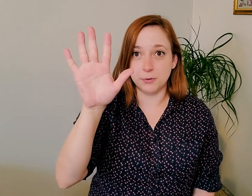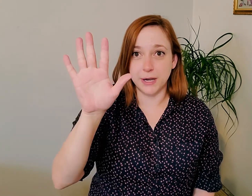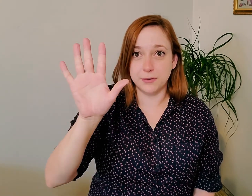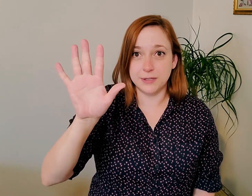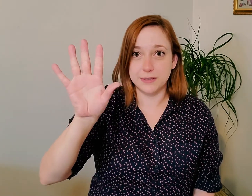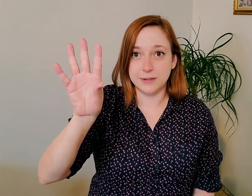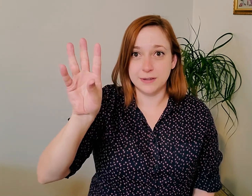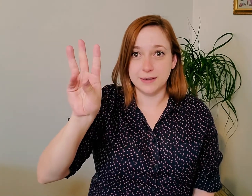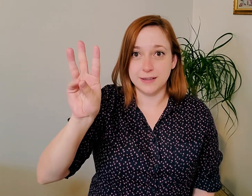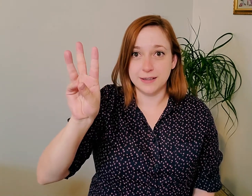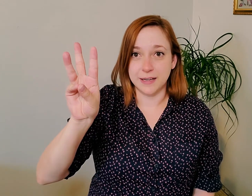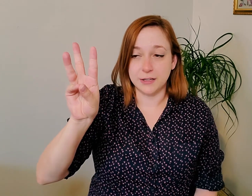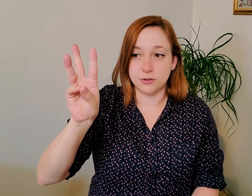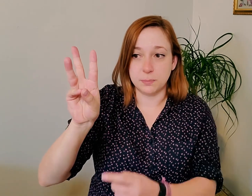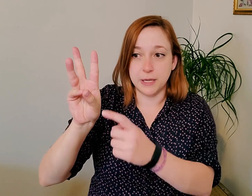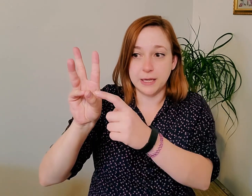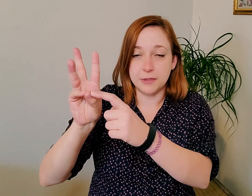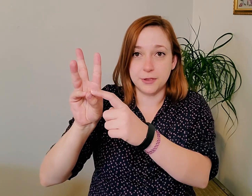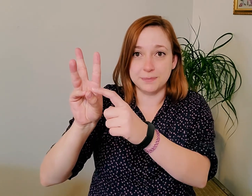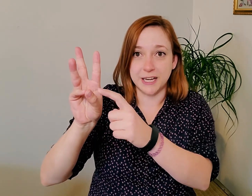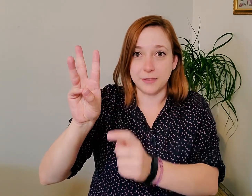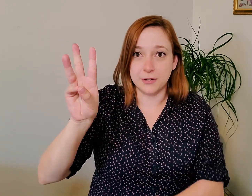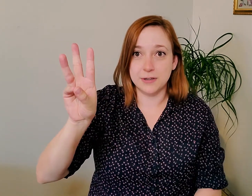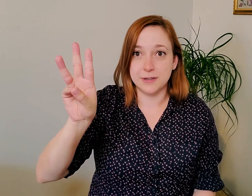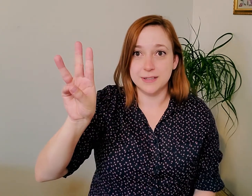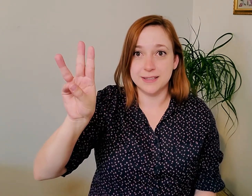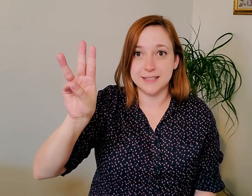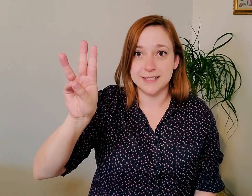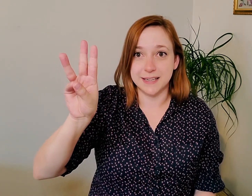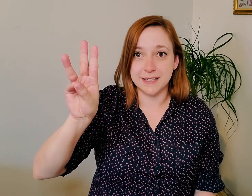around and touch our pinky and thumb together. 6,